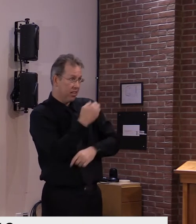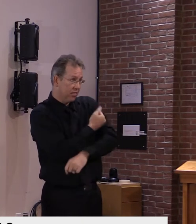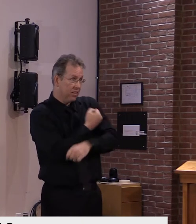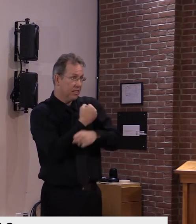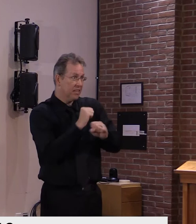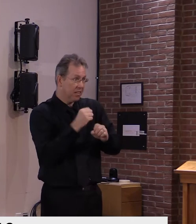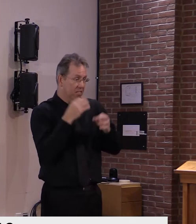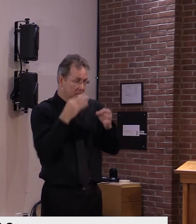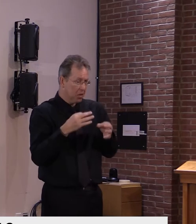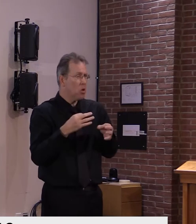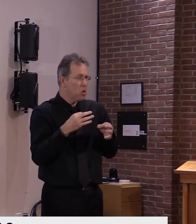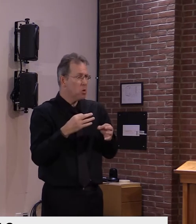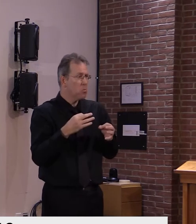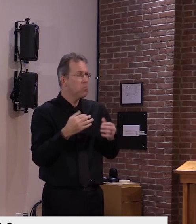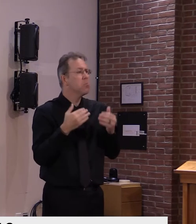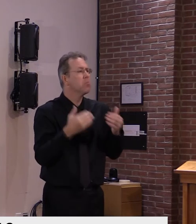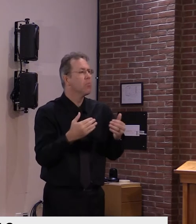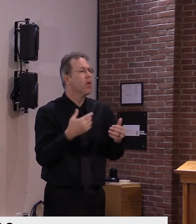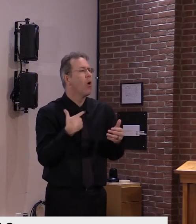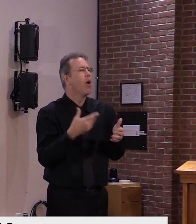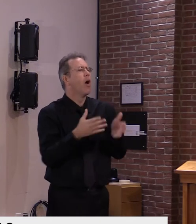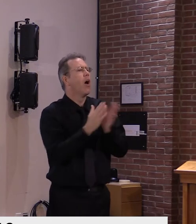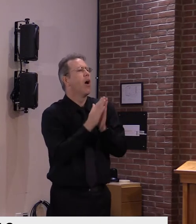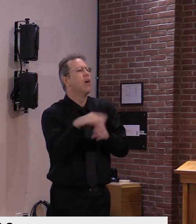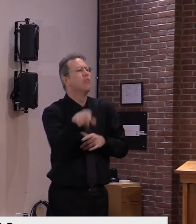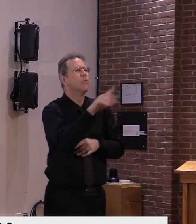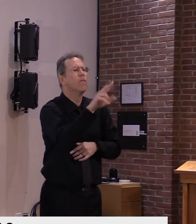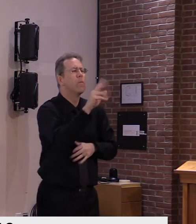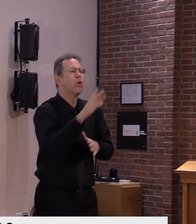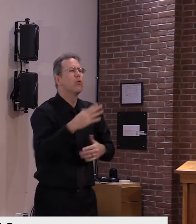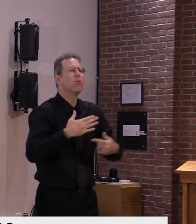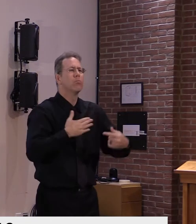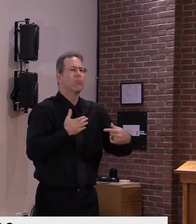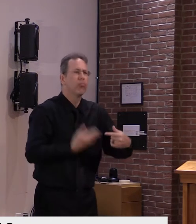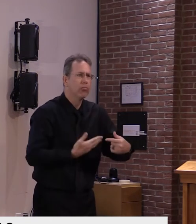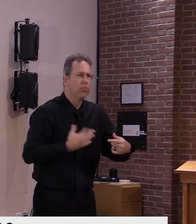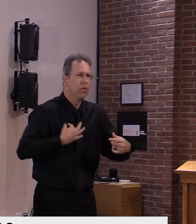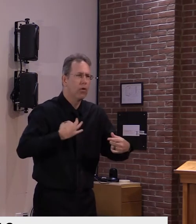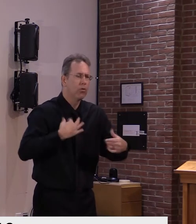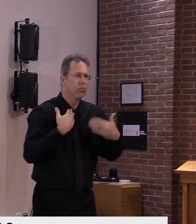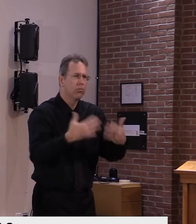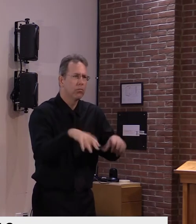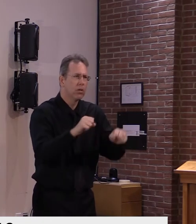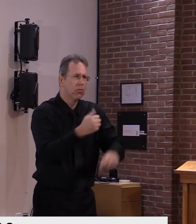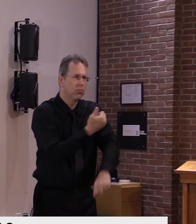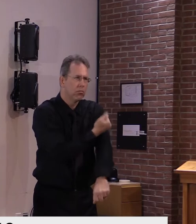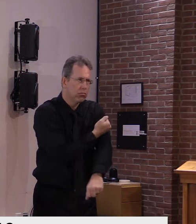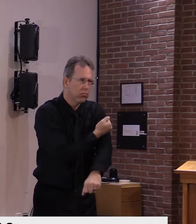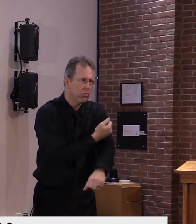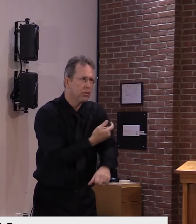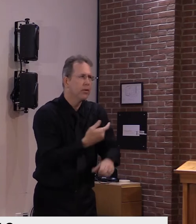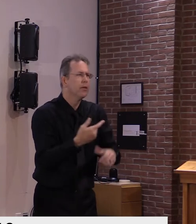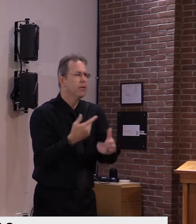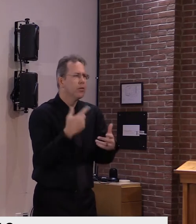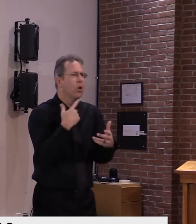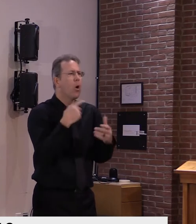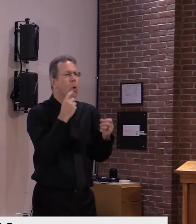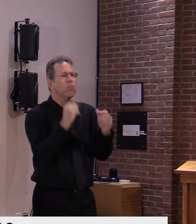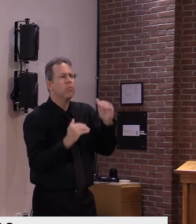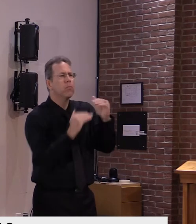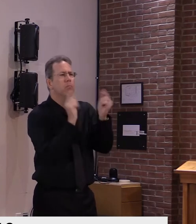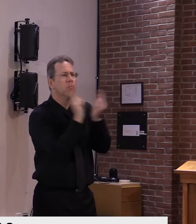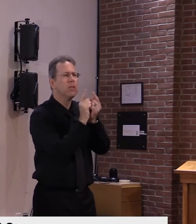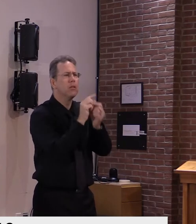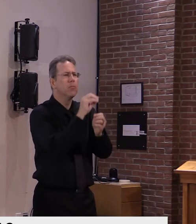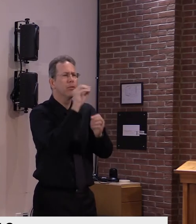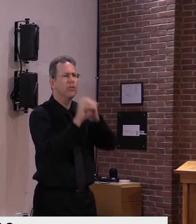Vermonters to do this voluntarily so that we can get above a certain percentage, because if we don't get above a certain percentage,